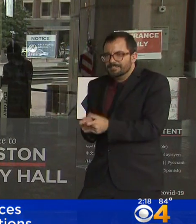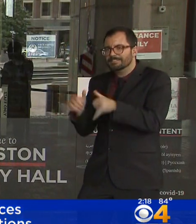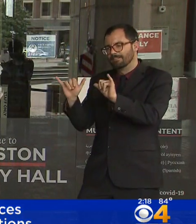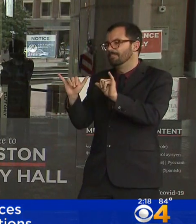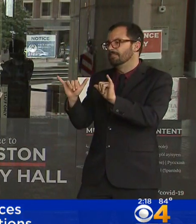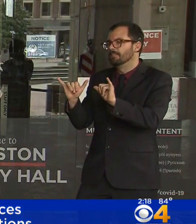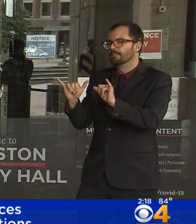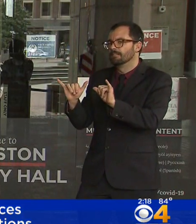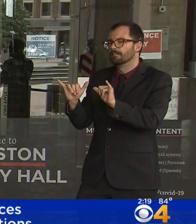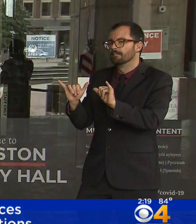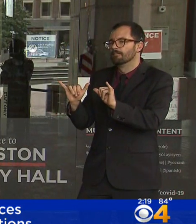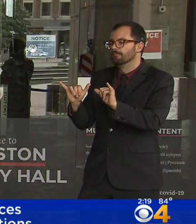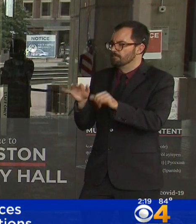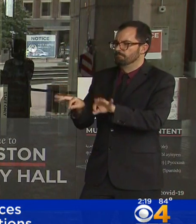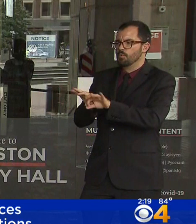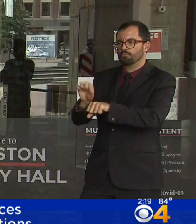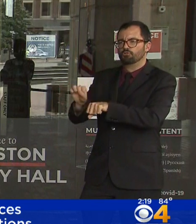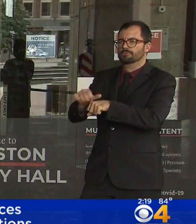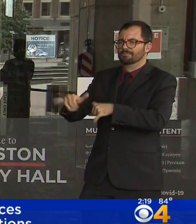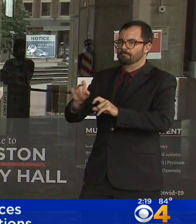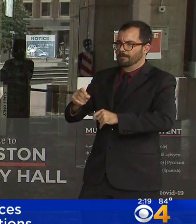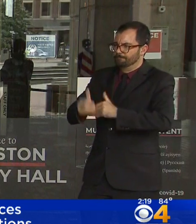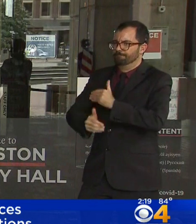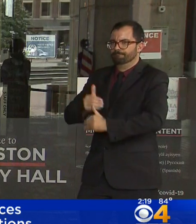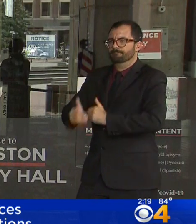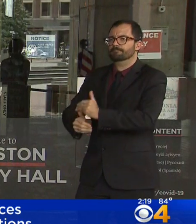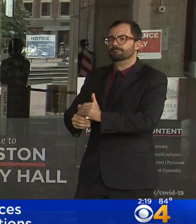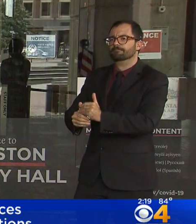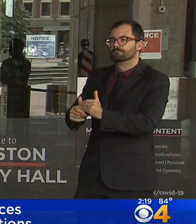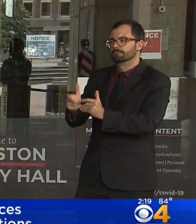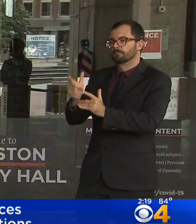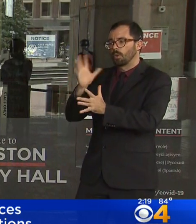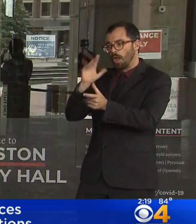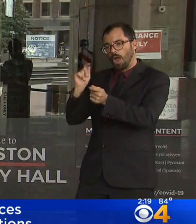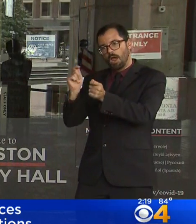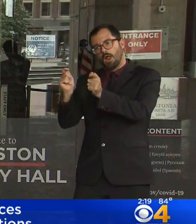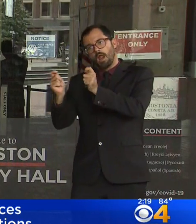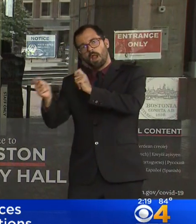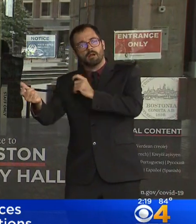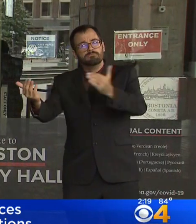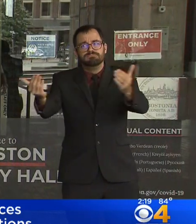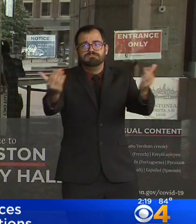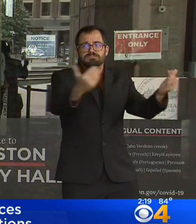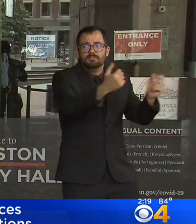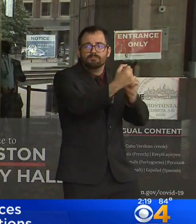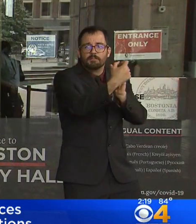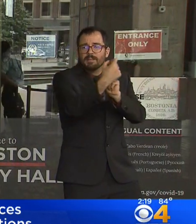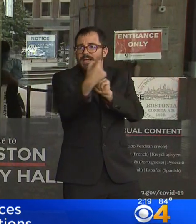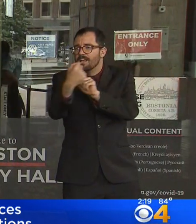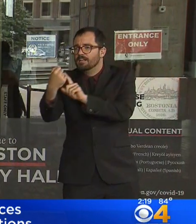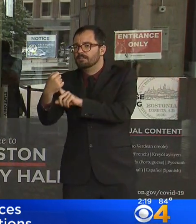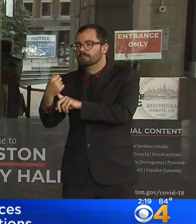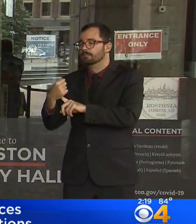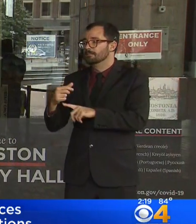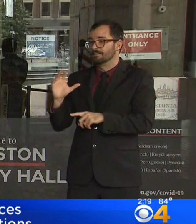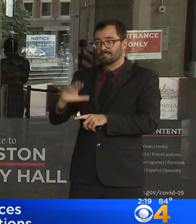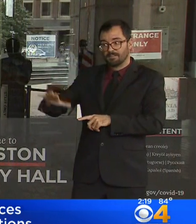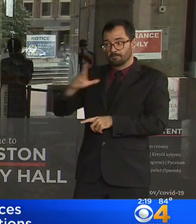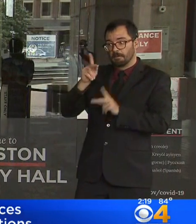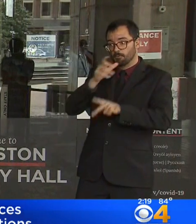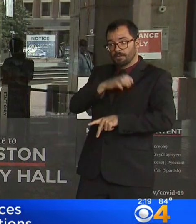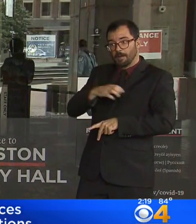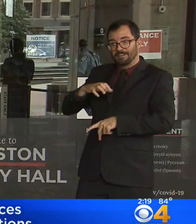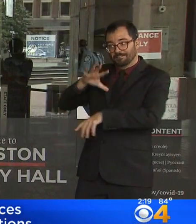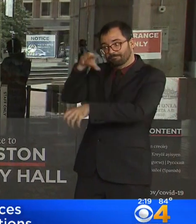every recommendation, there's very strong, valid points there. They took a real great look at it and took into